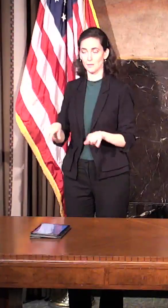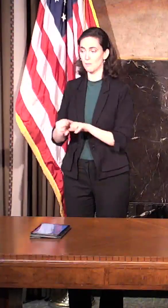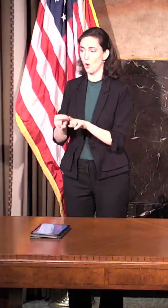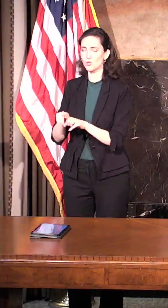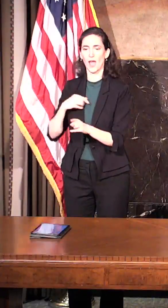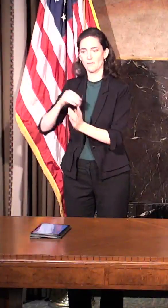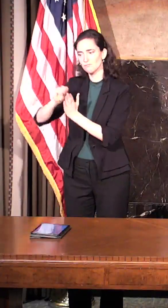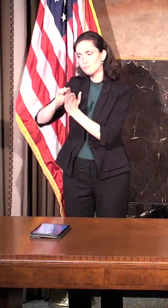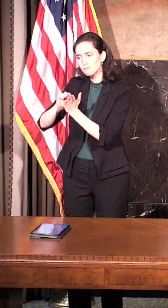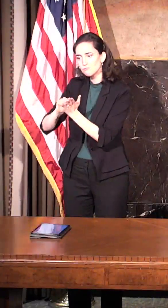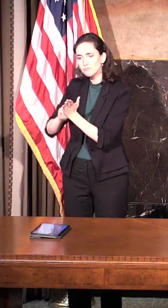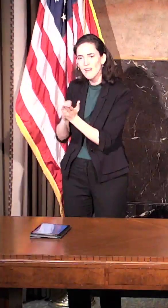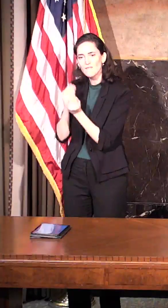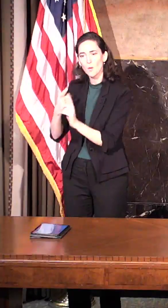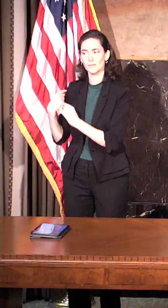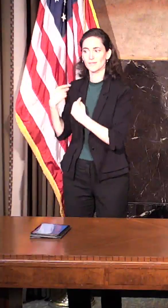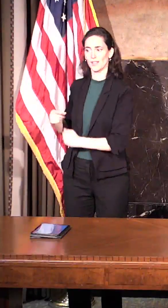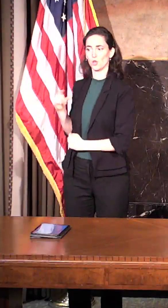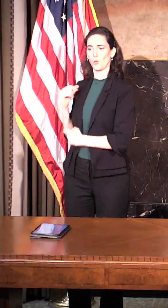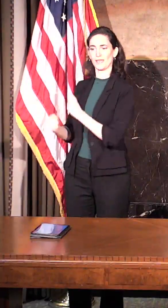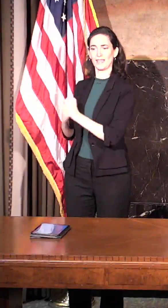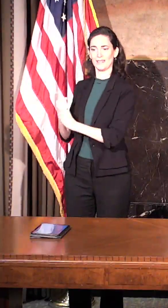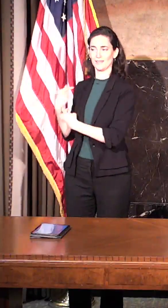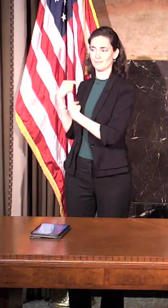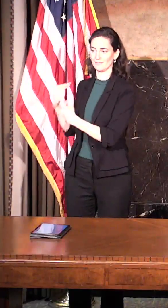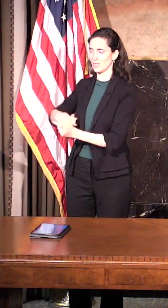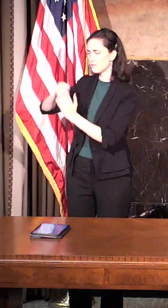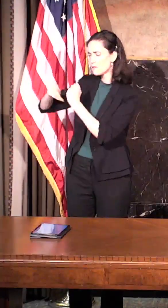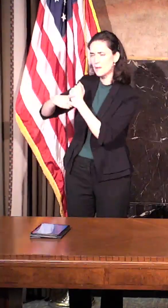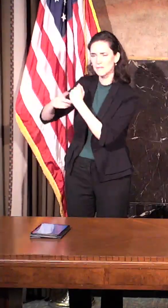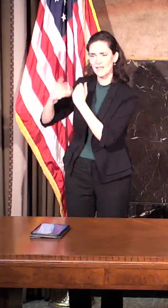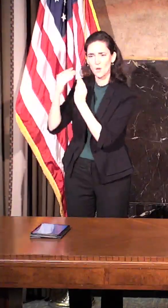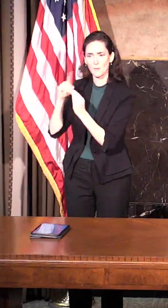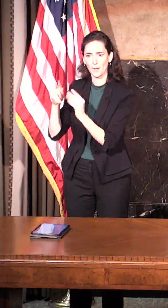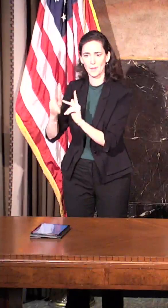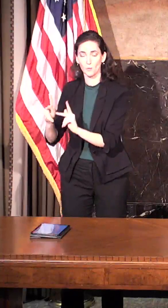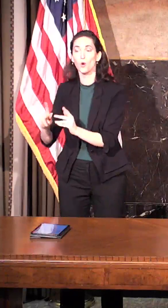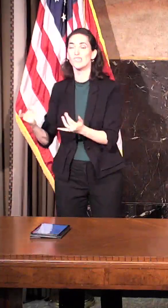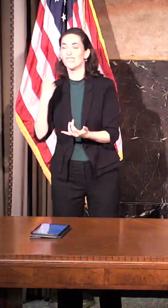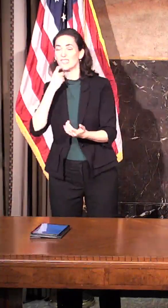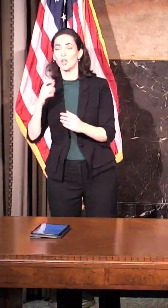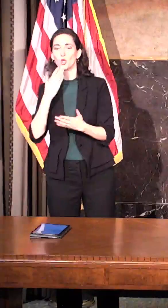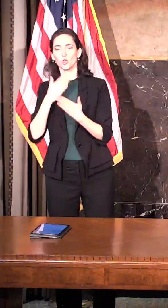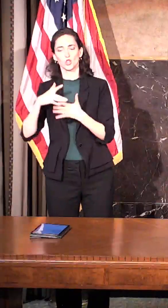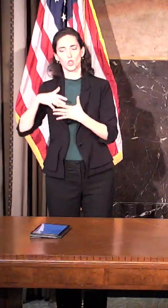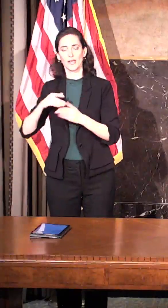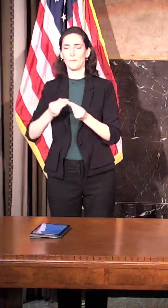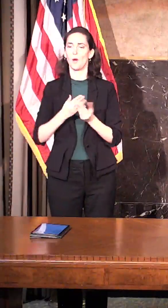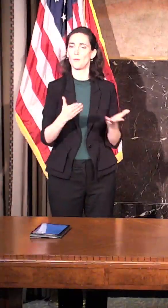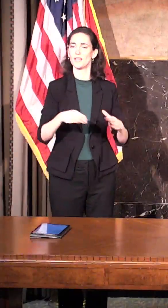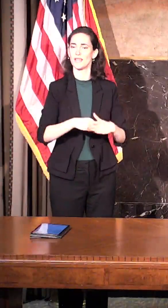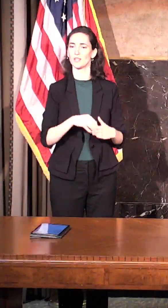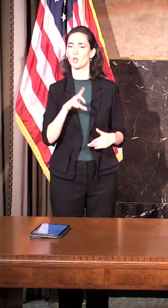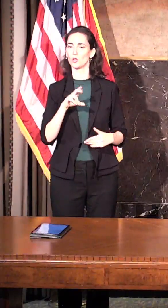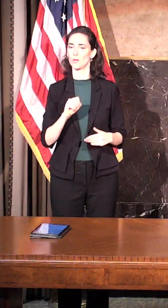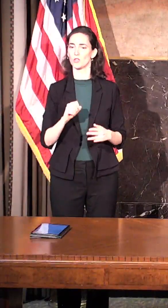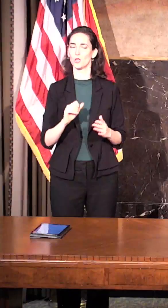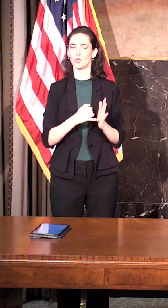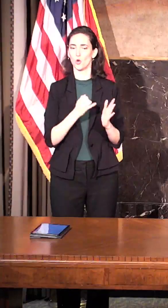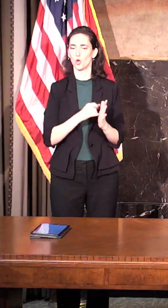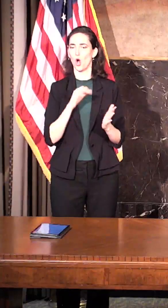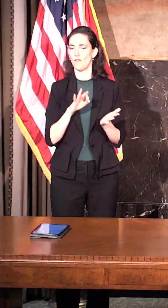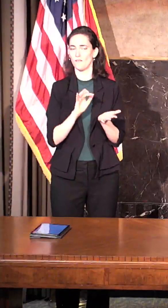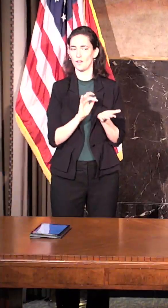So they have a lot of good data to mine. And they just published a good study in the New England Journal of Medicine, essentially confirming what the